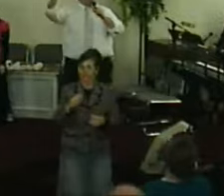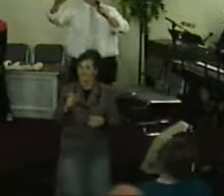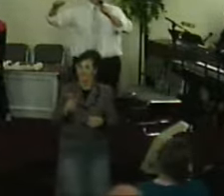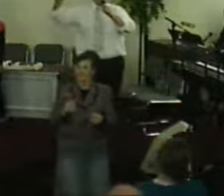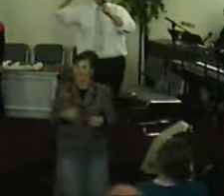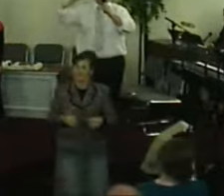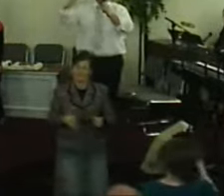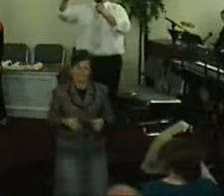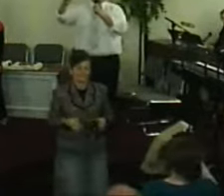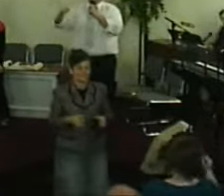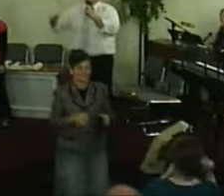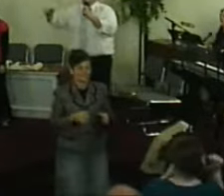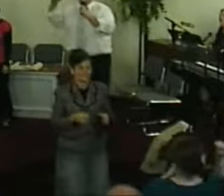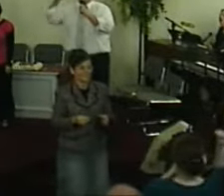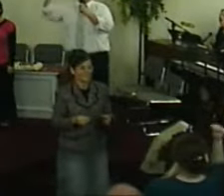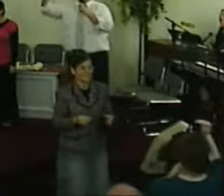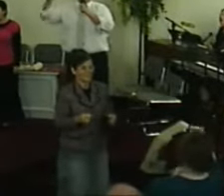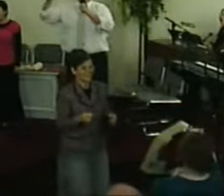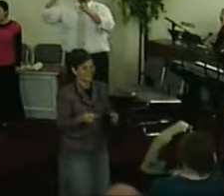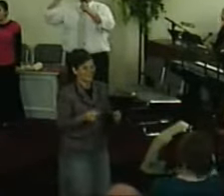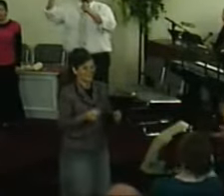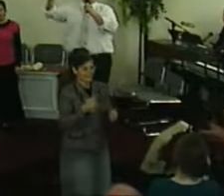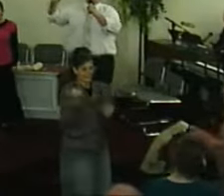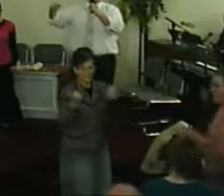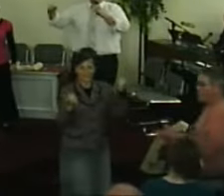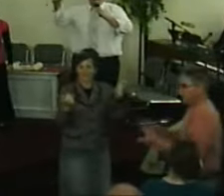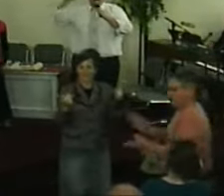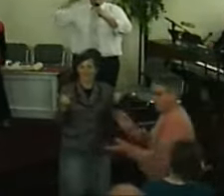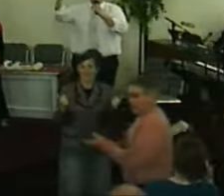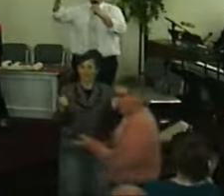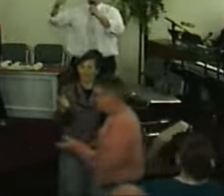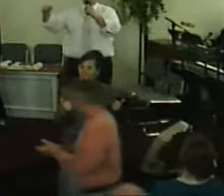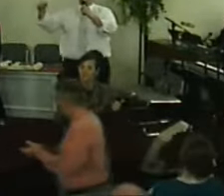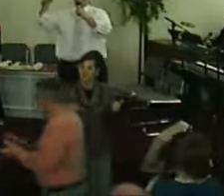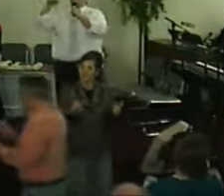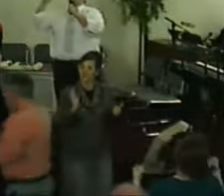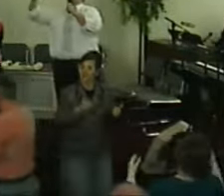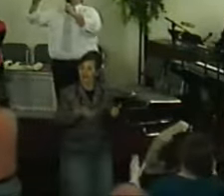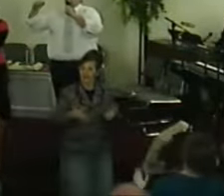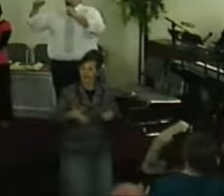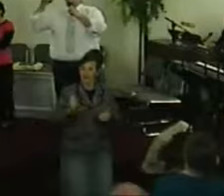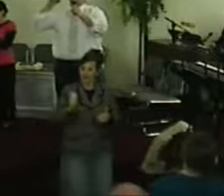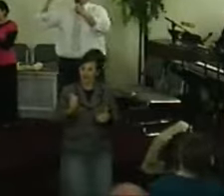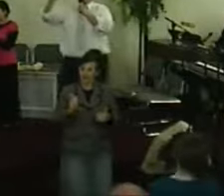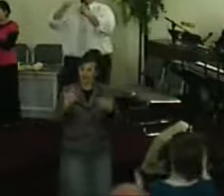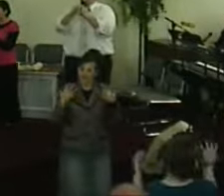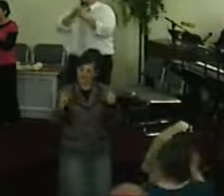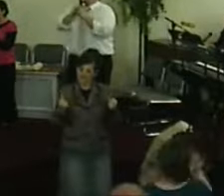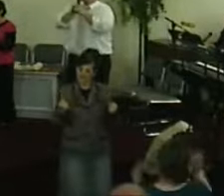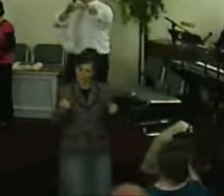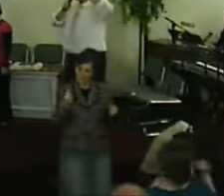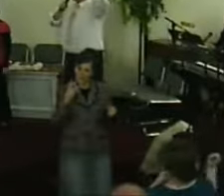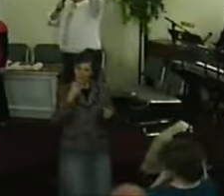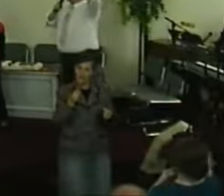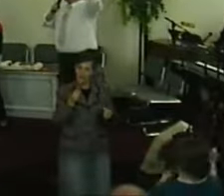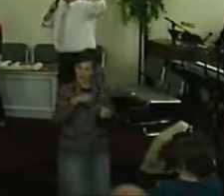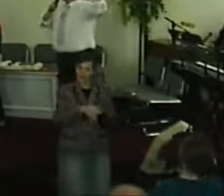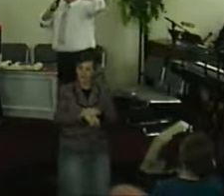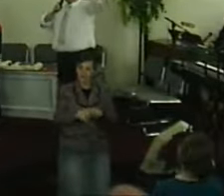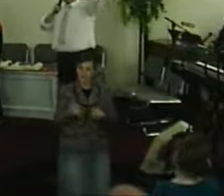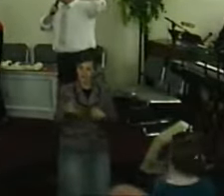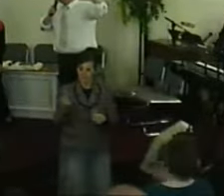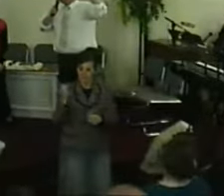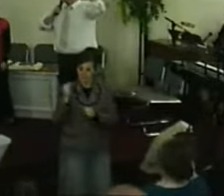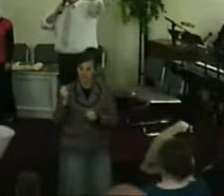You are higher than any other. Our God is healer, awesome in power. Our